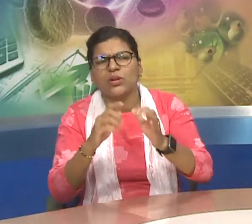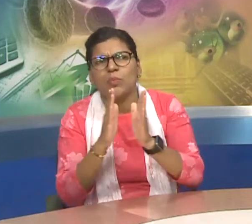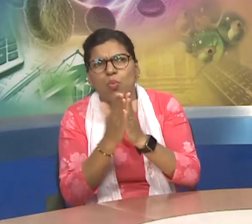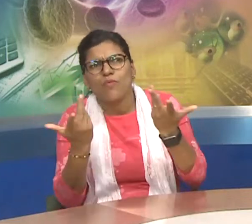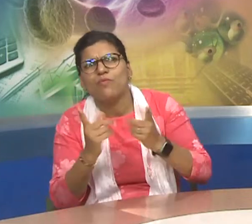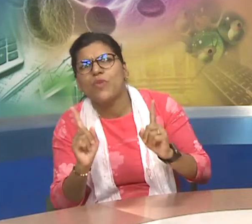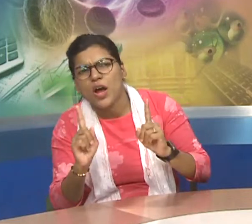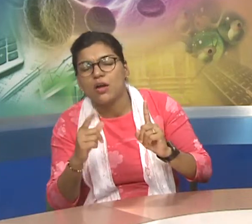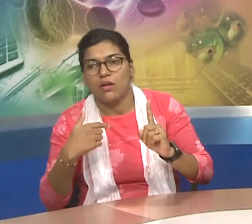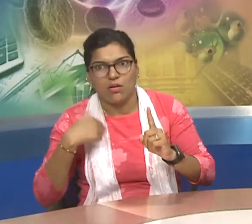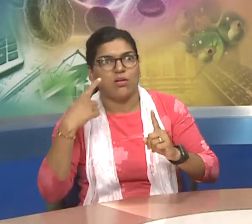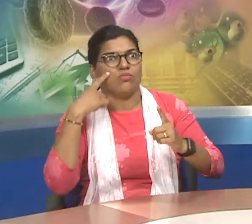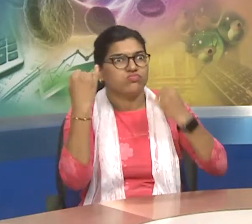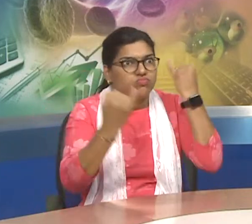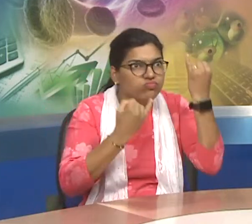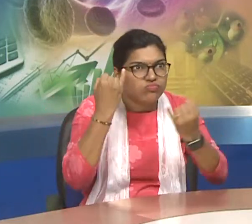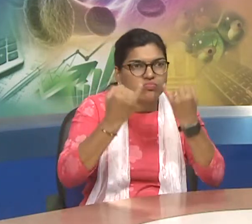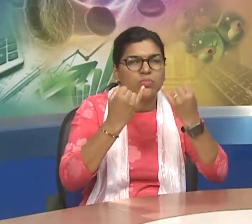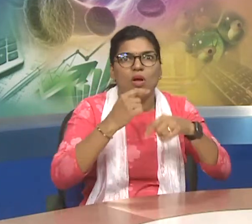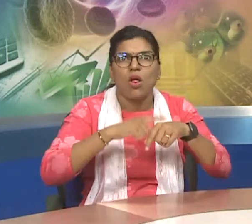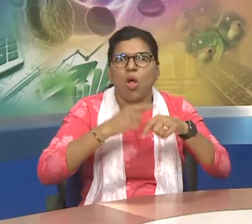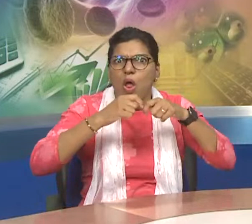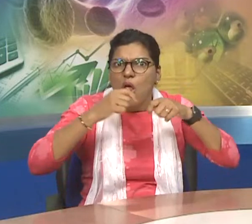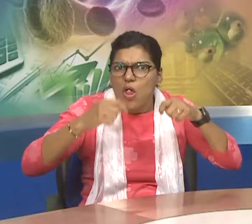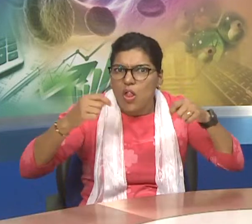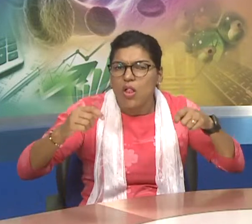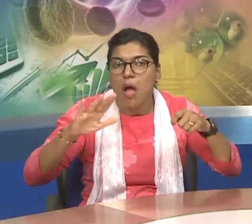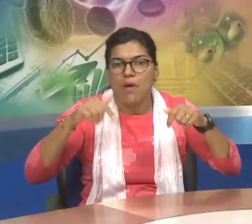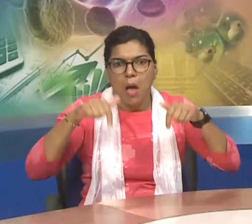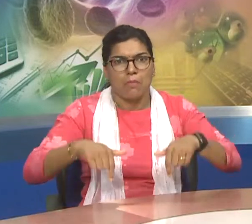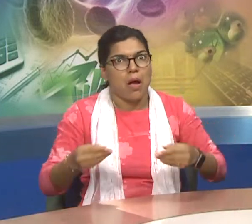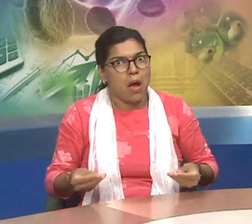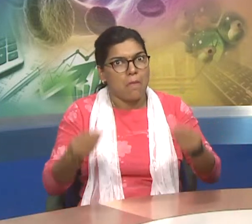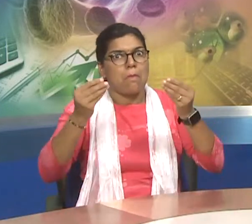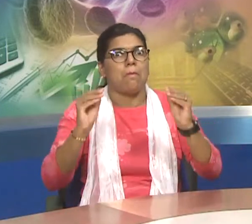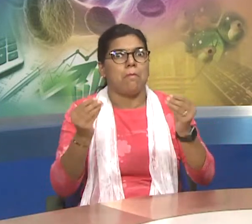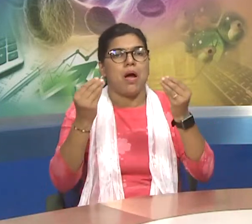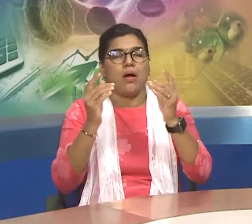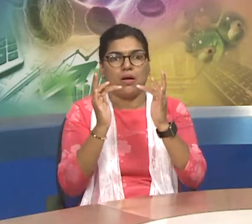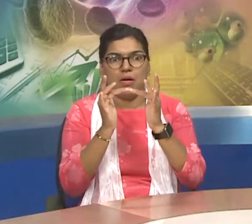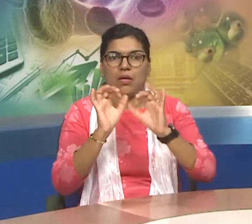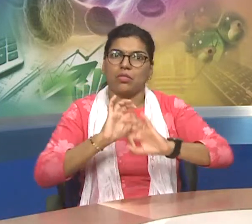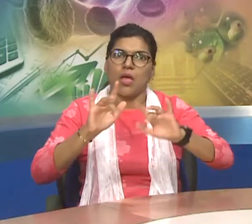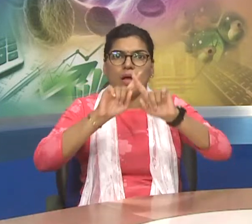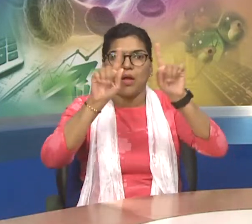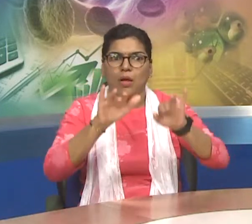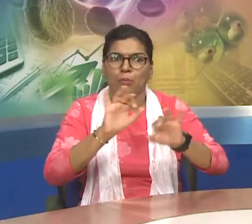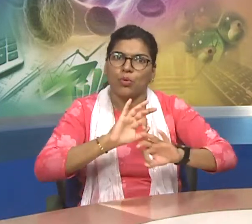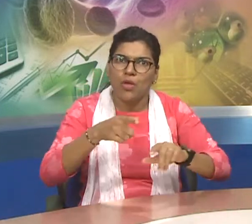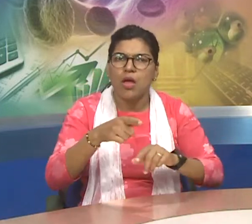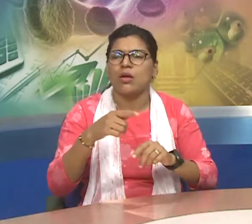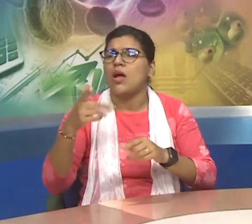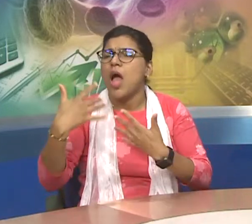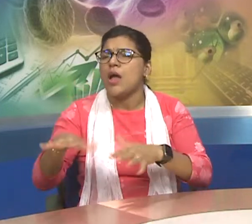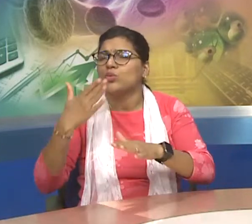Libraries, which are also known as knowledge centers, have taken advantage of internet in offering